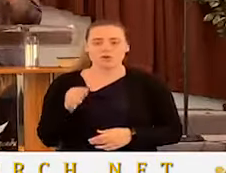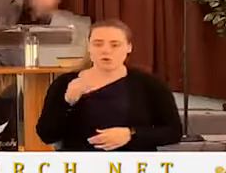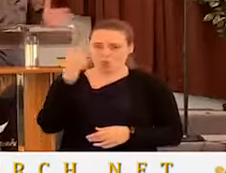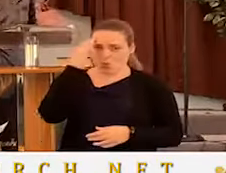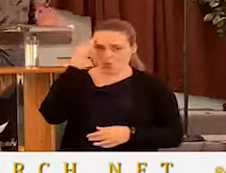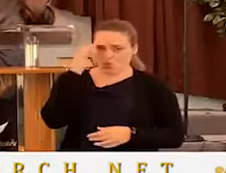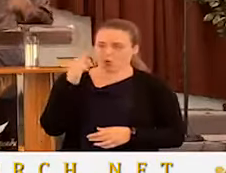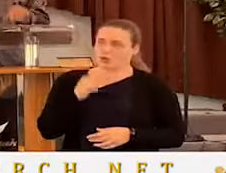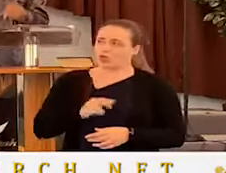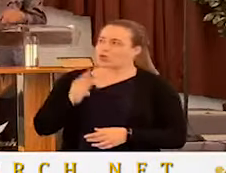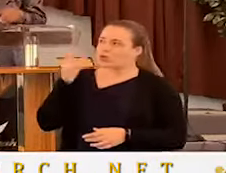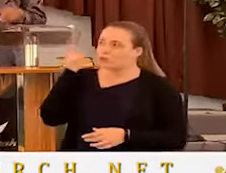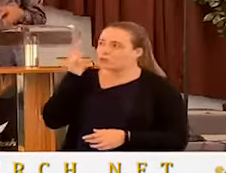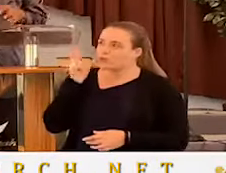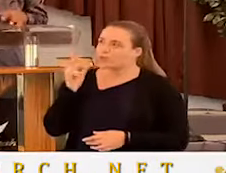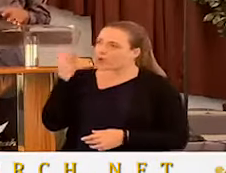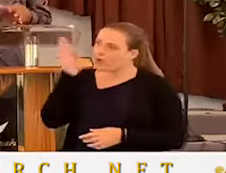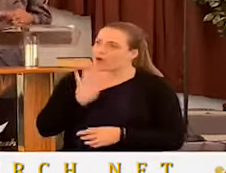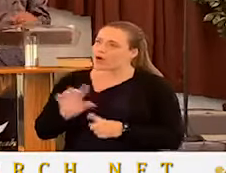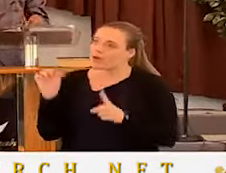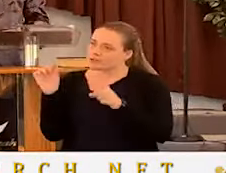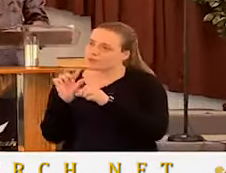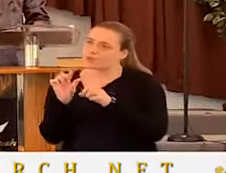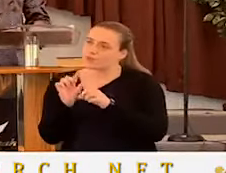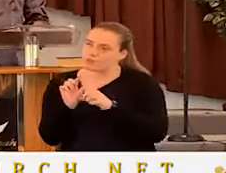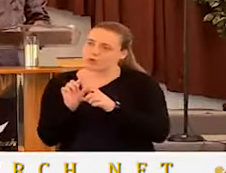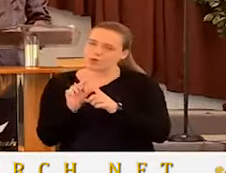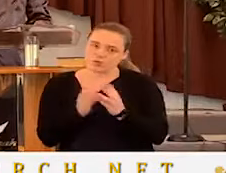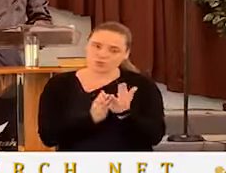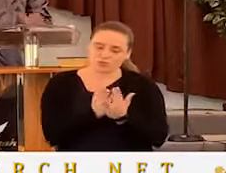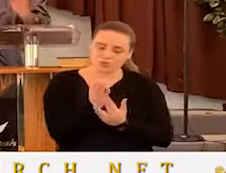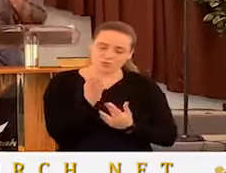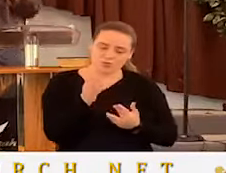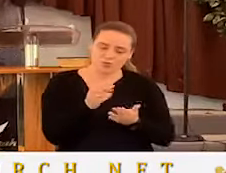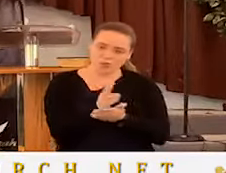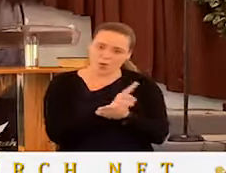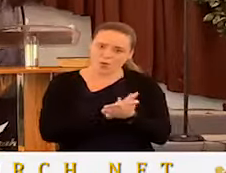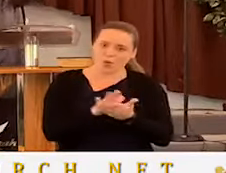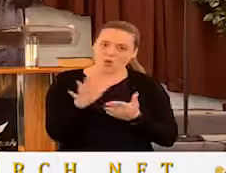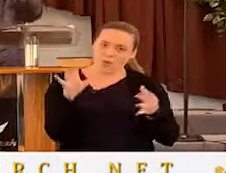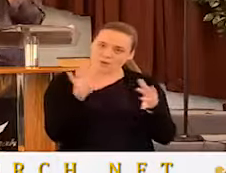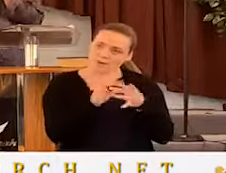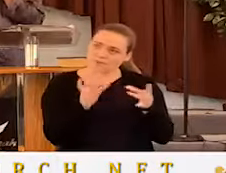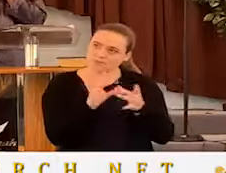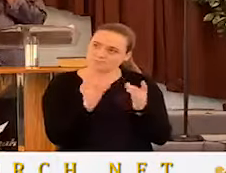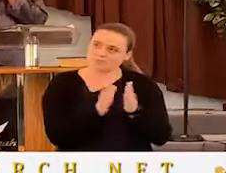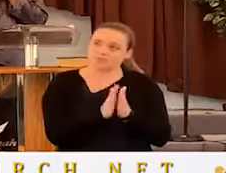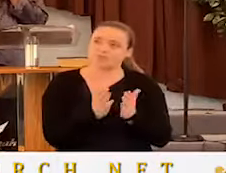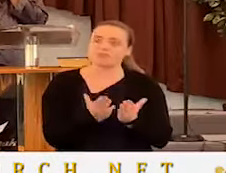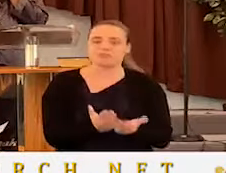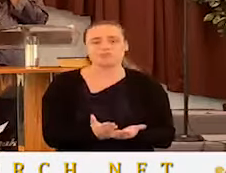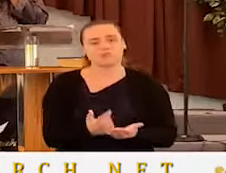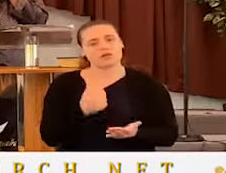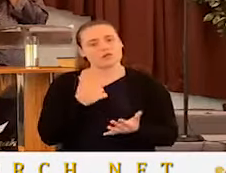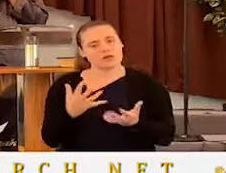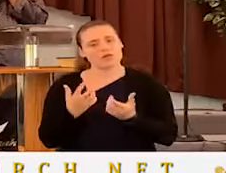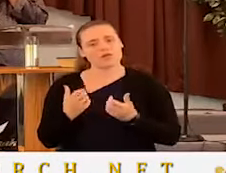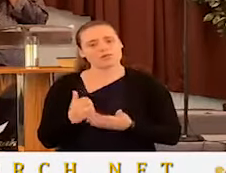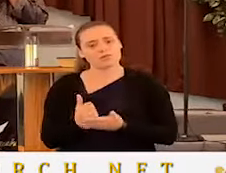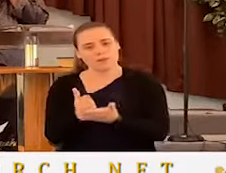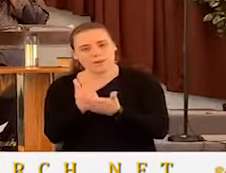the Lord, rightly divided, in the Holy Scriptures. I want you to partner with us. I want you to give and sow right